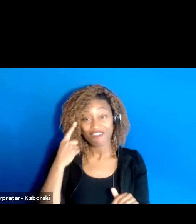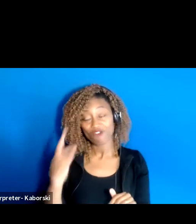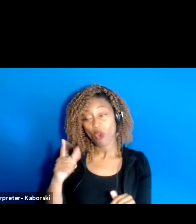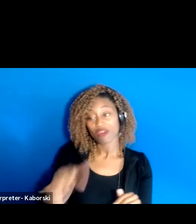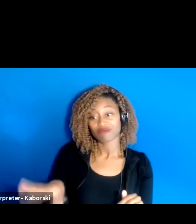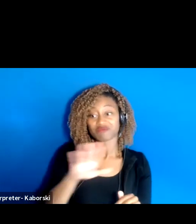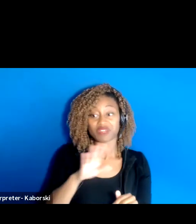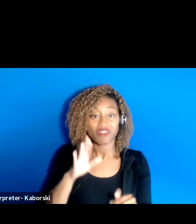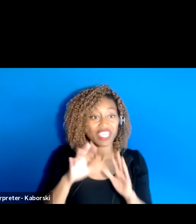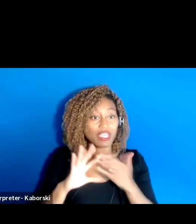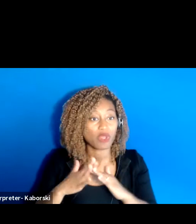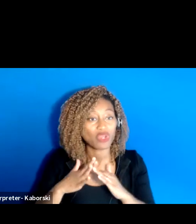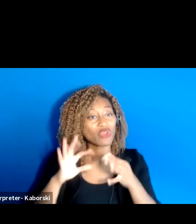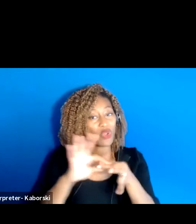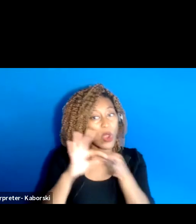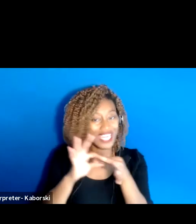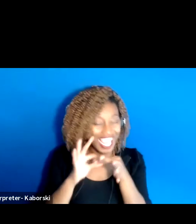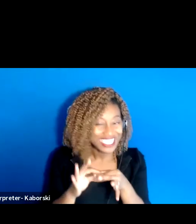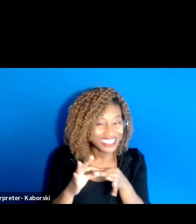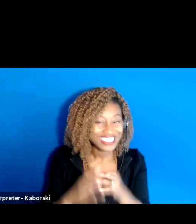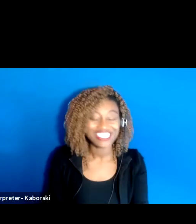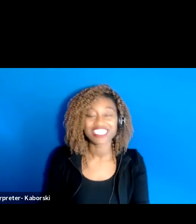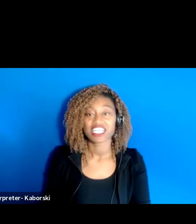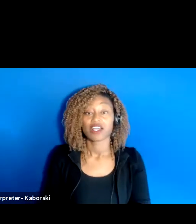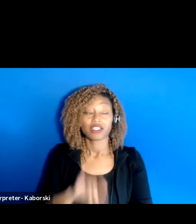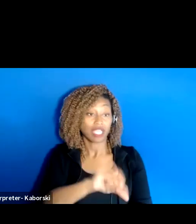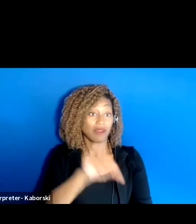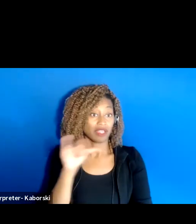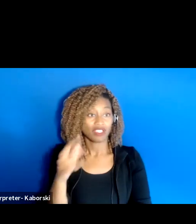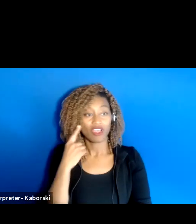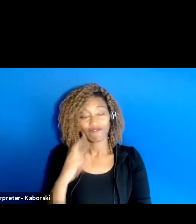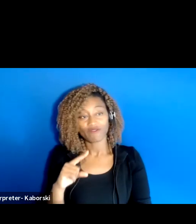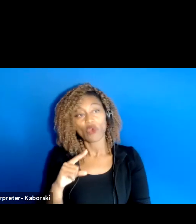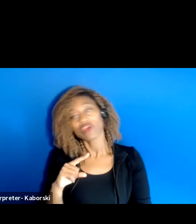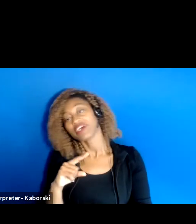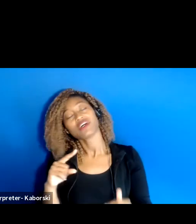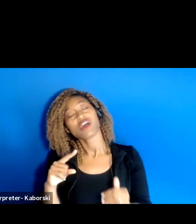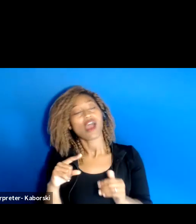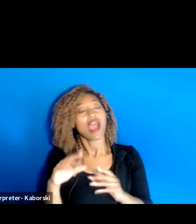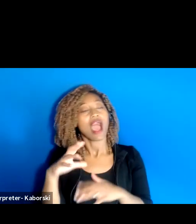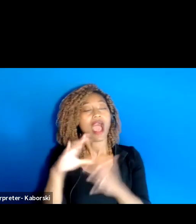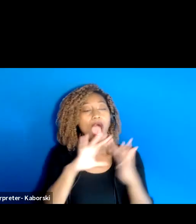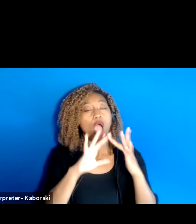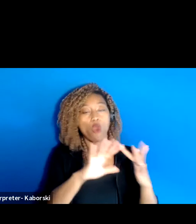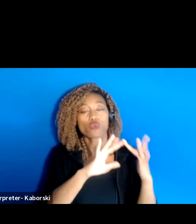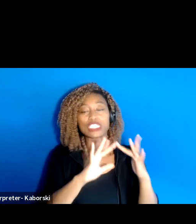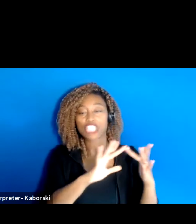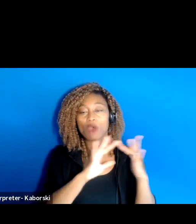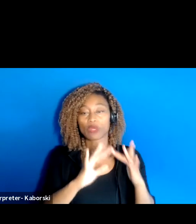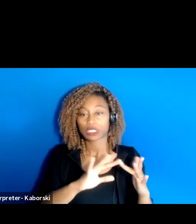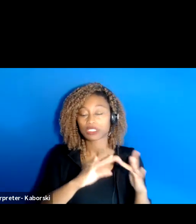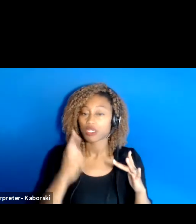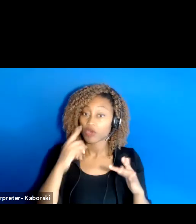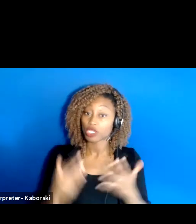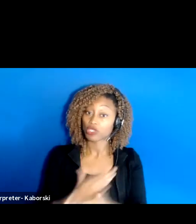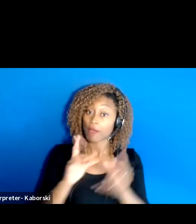to coordinate, as well as to conduct outreach, and for new individuals to hear